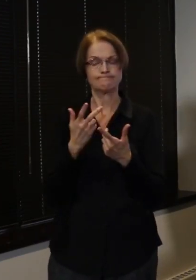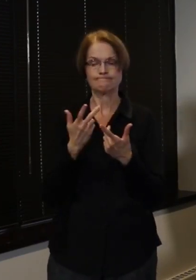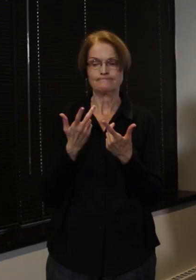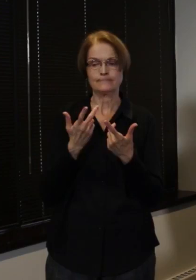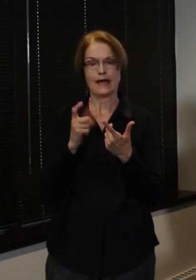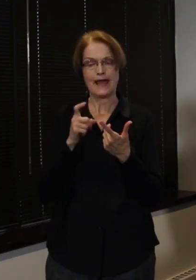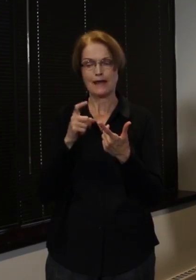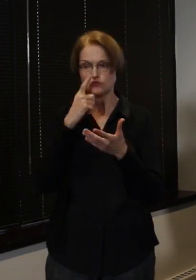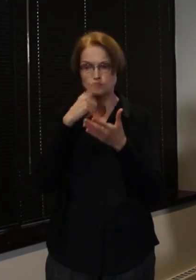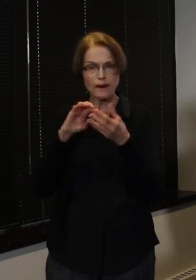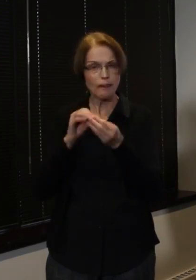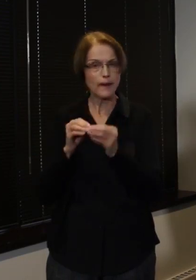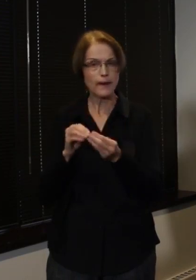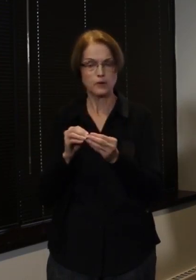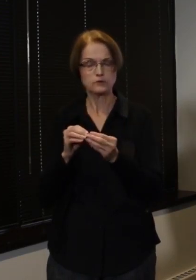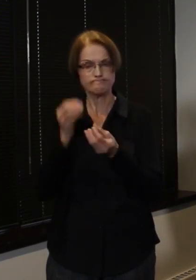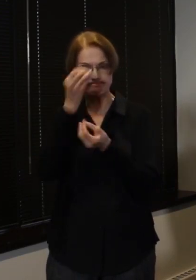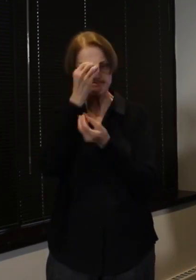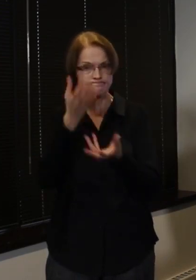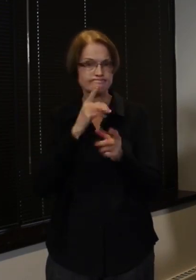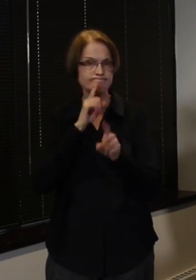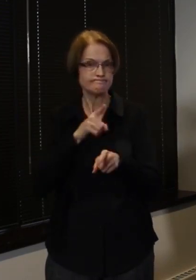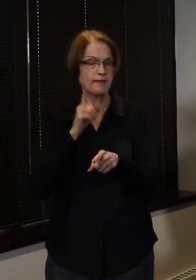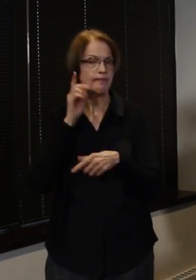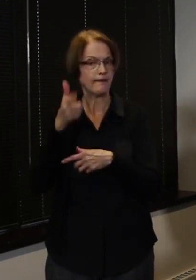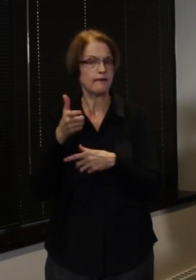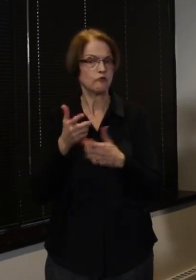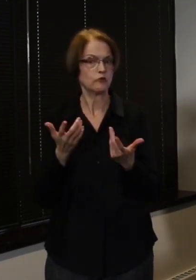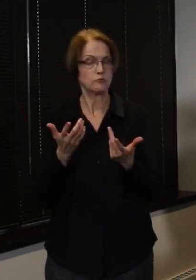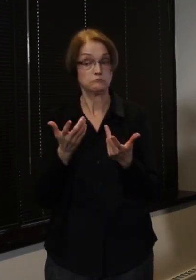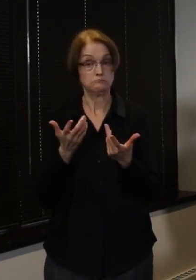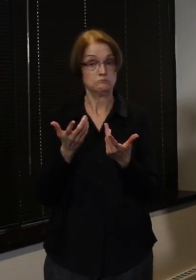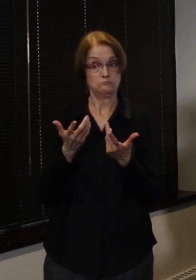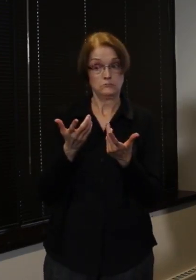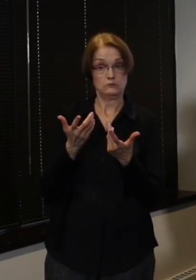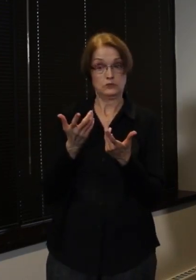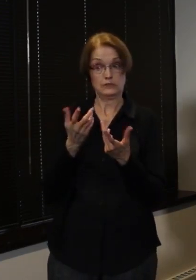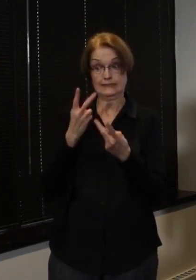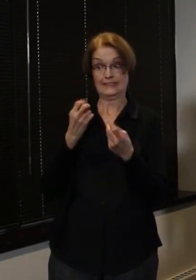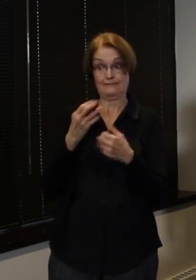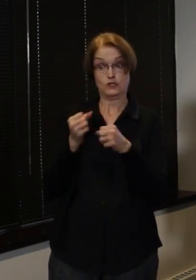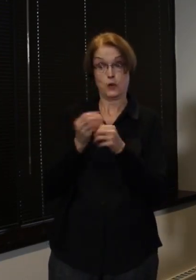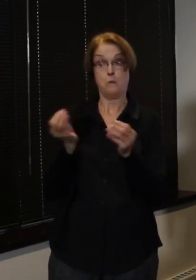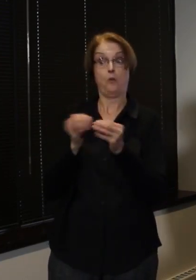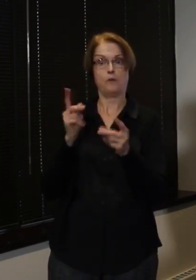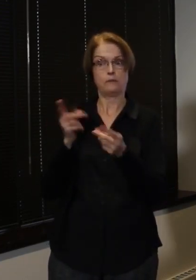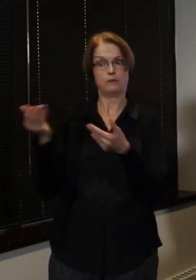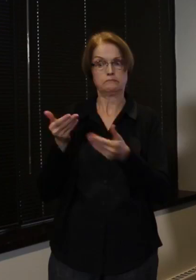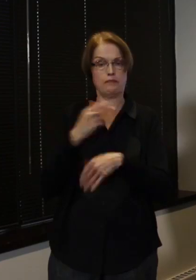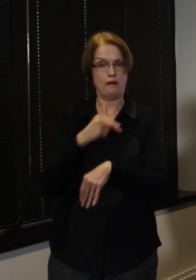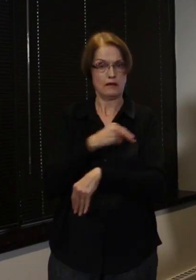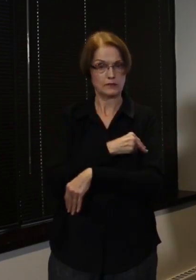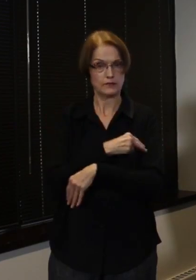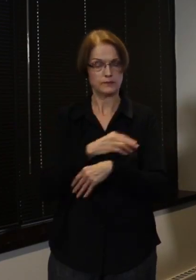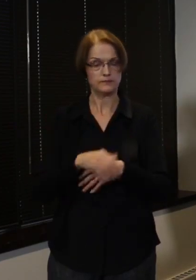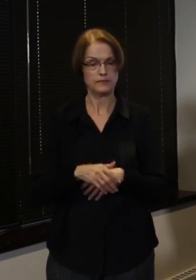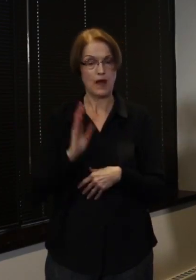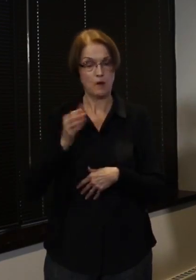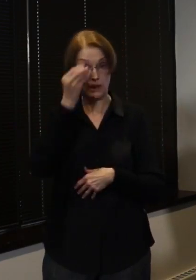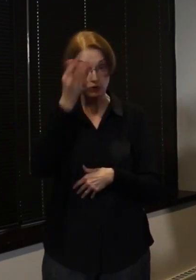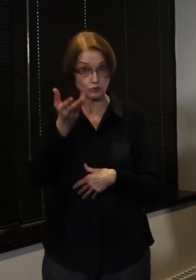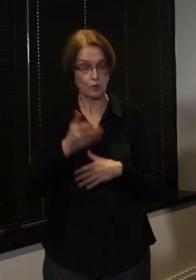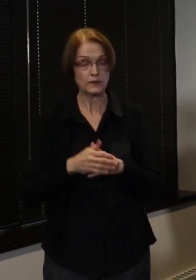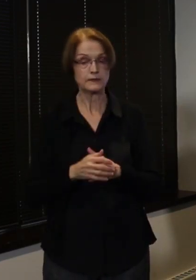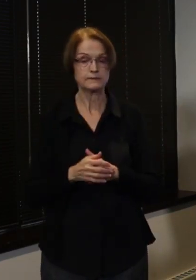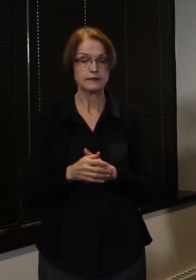of those census numbers and get back to you on that to see if there's an additional for that. Now, I will say that this year has